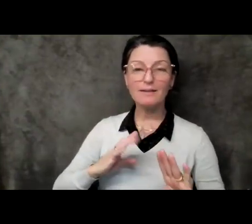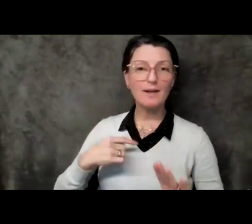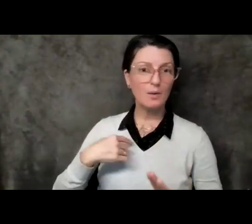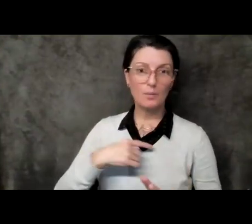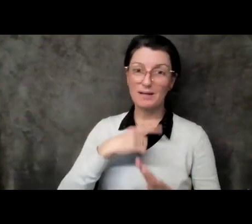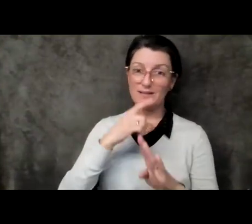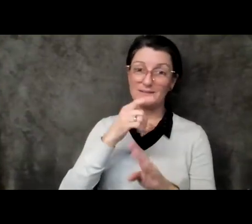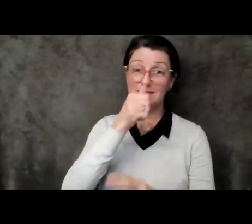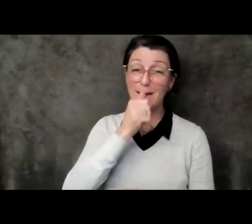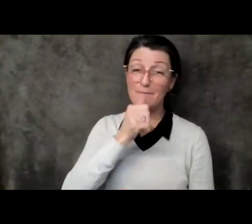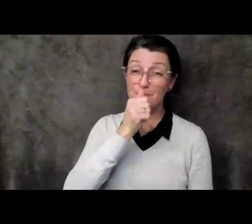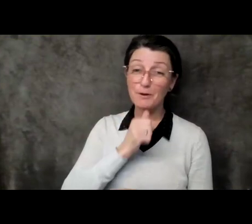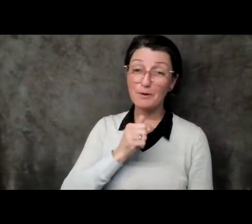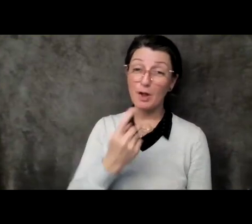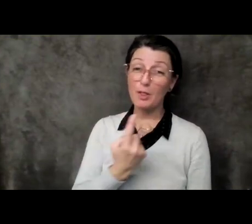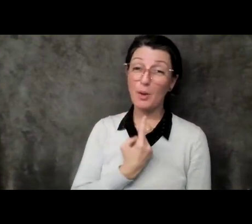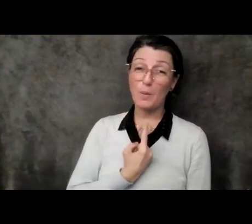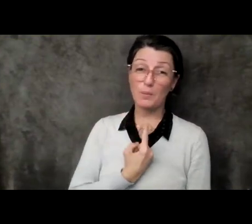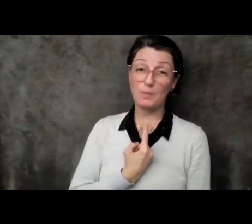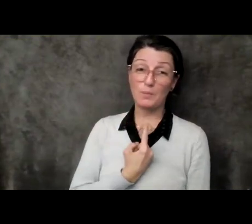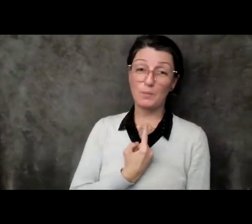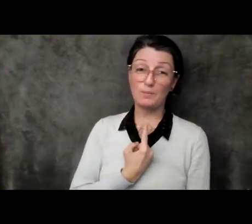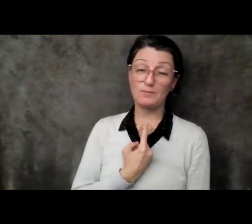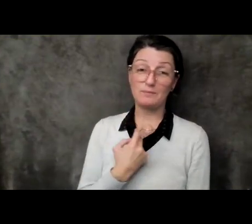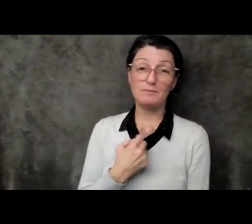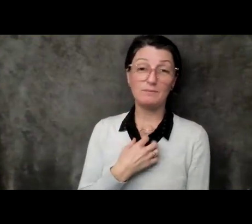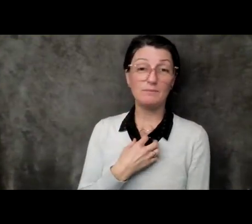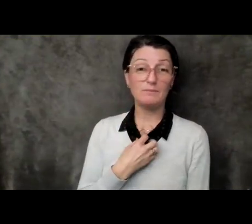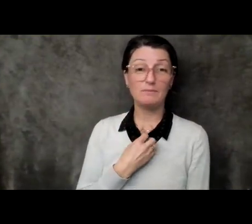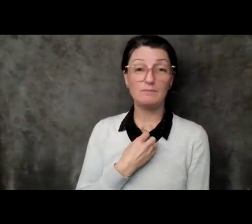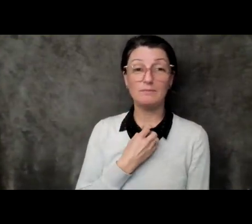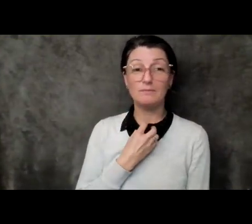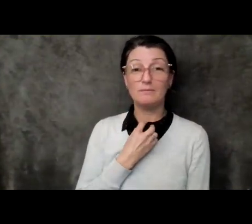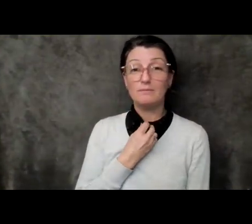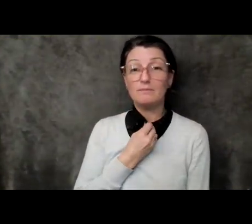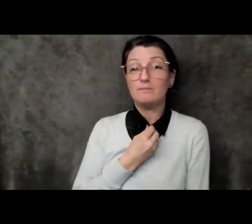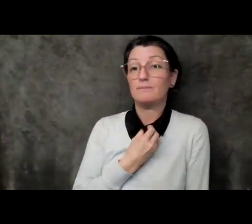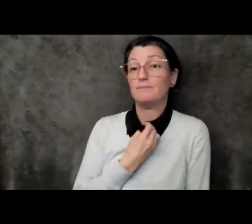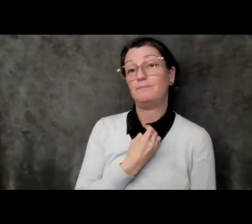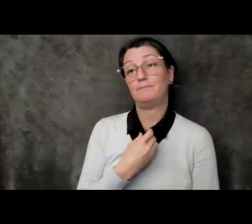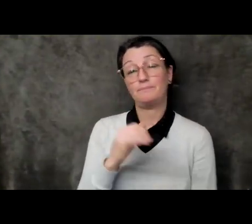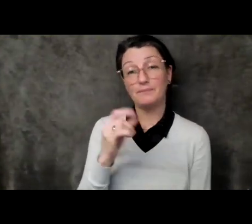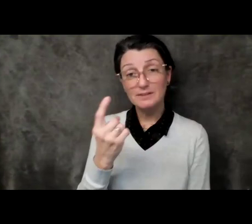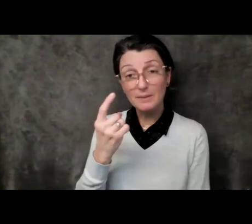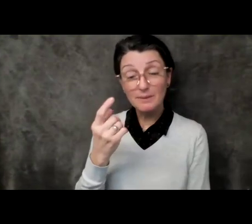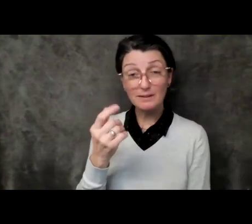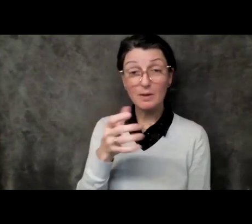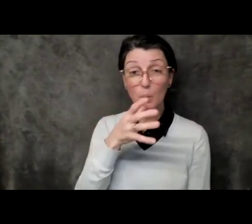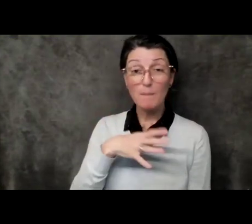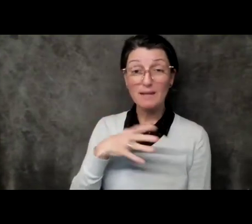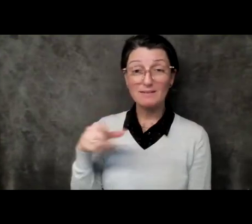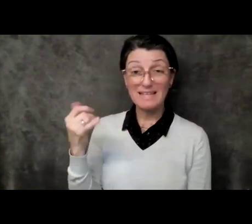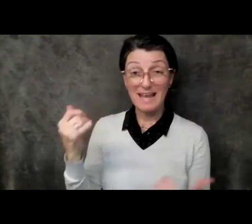that it was just about them. So that's a thing that you've seen a lot of women breaking silence about,